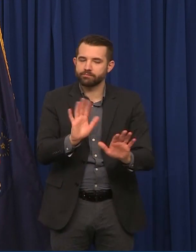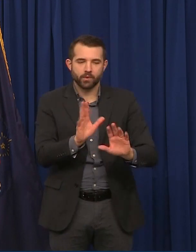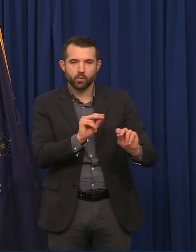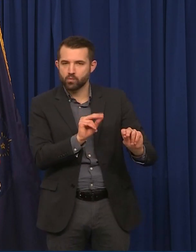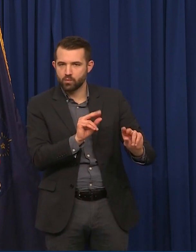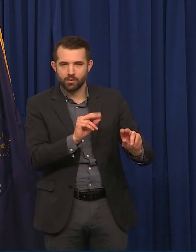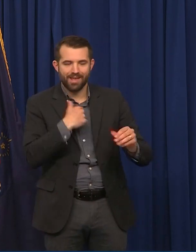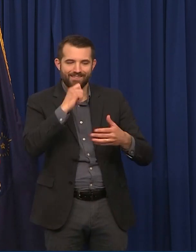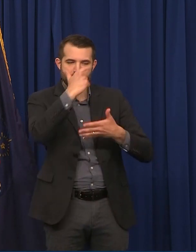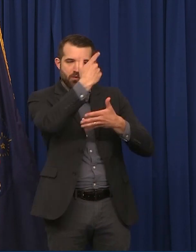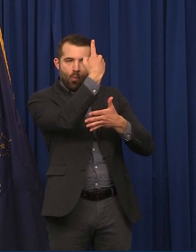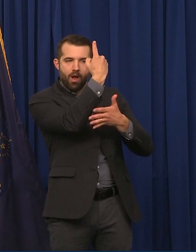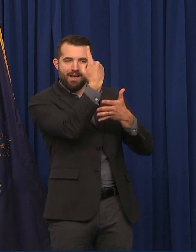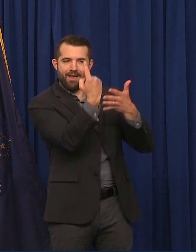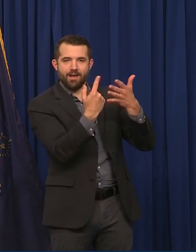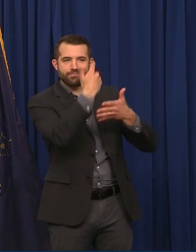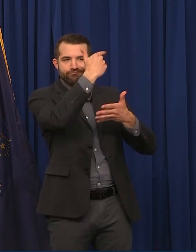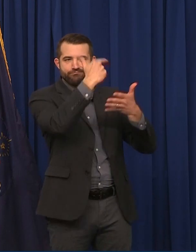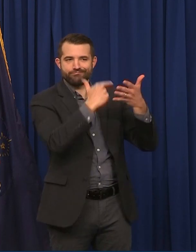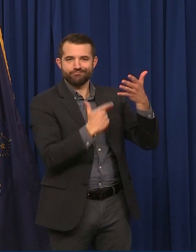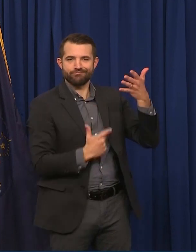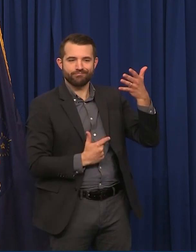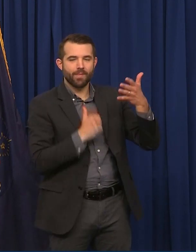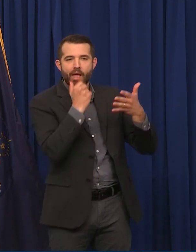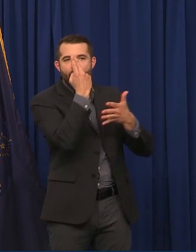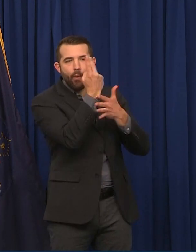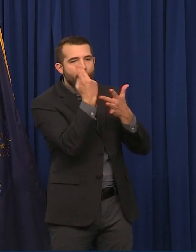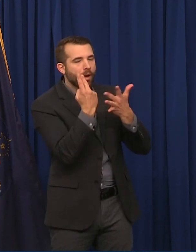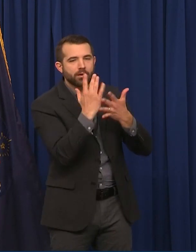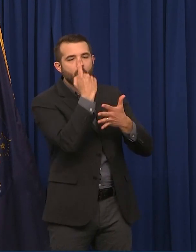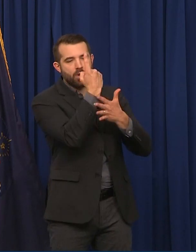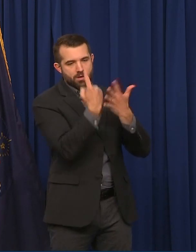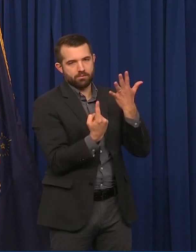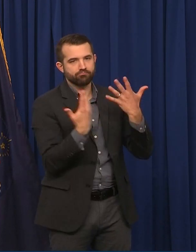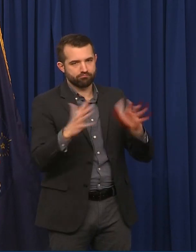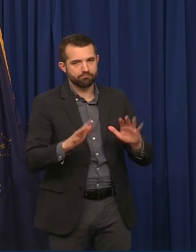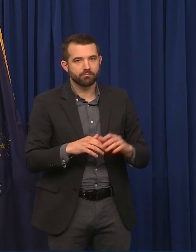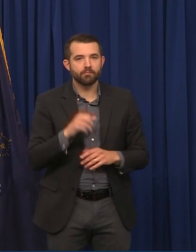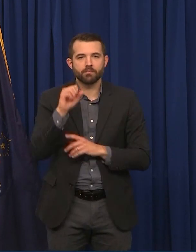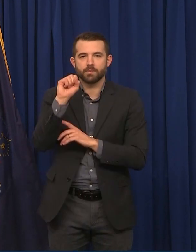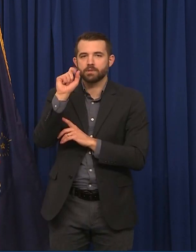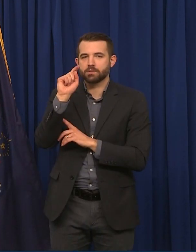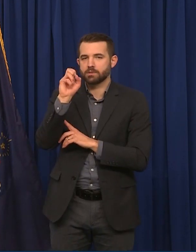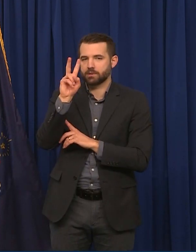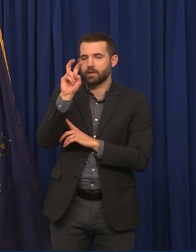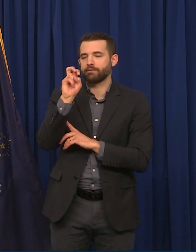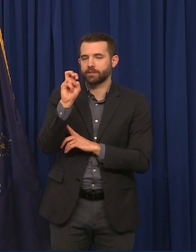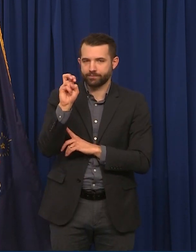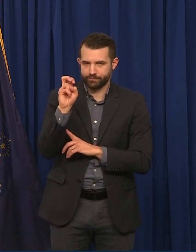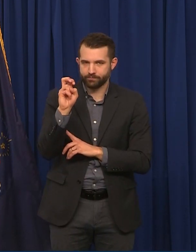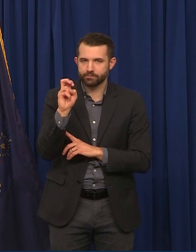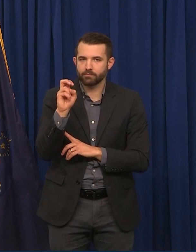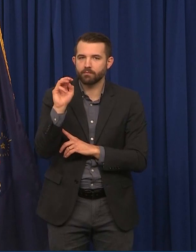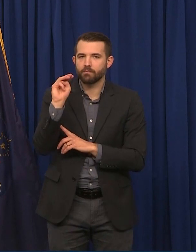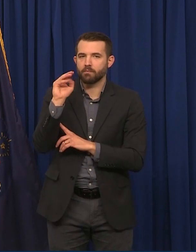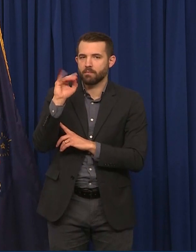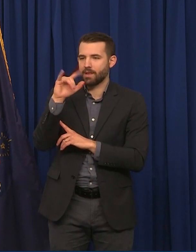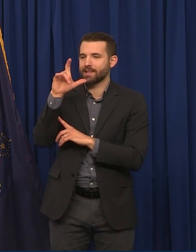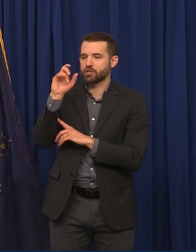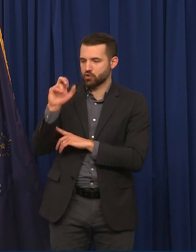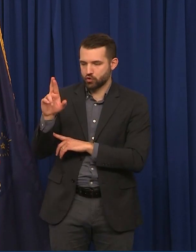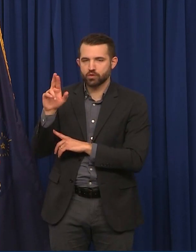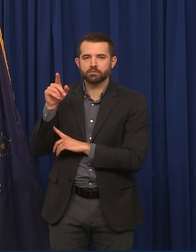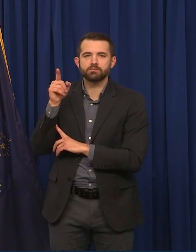My apologies. I'm going to turn to Steve Missler next. Thank you, Dr. Shah. I appreciate it. As you're probably aware,